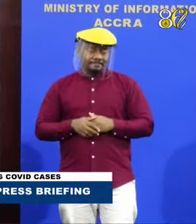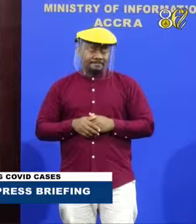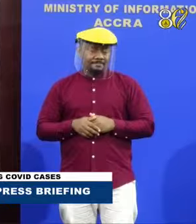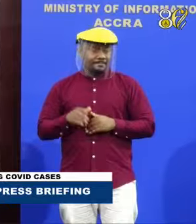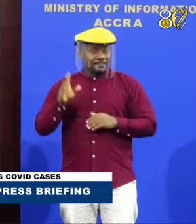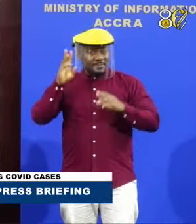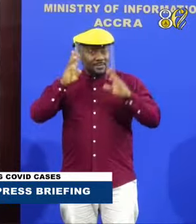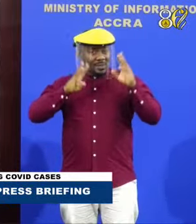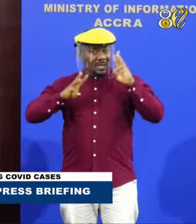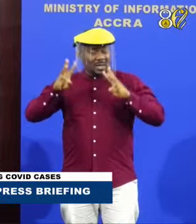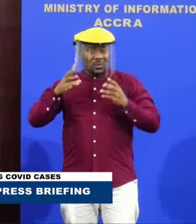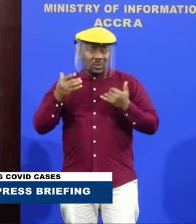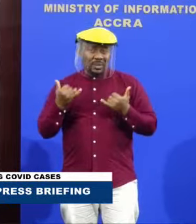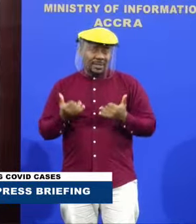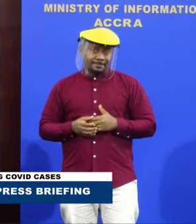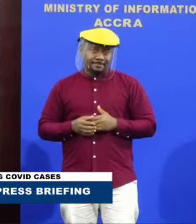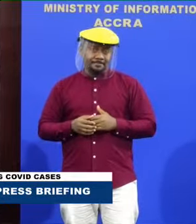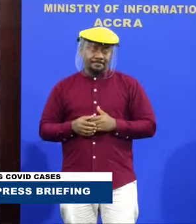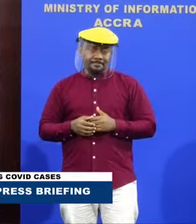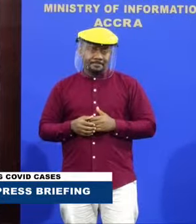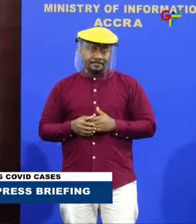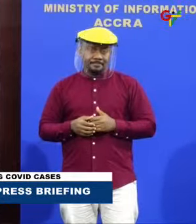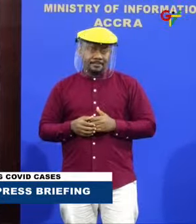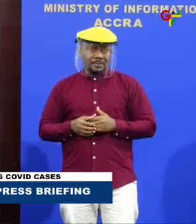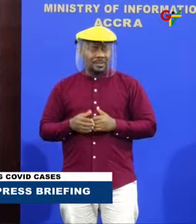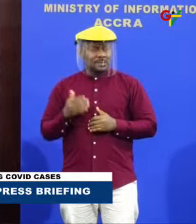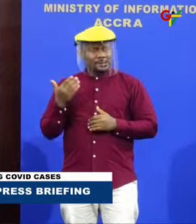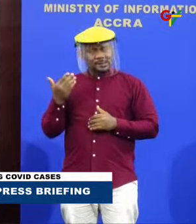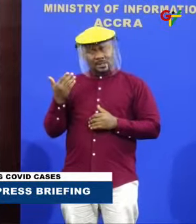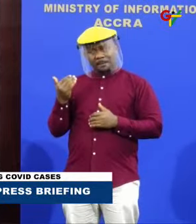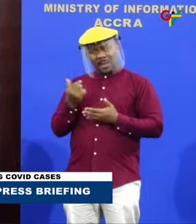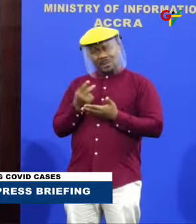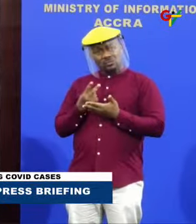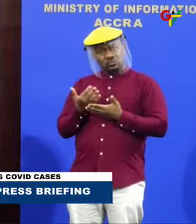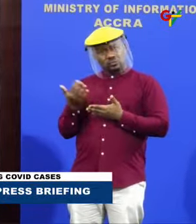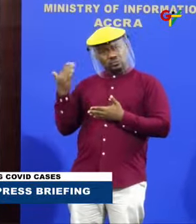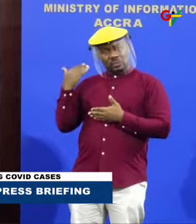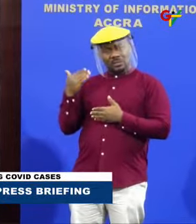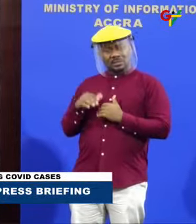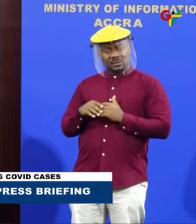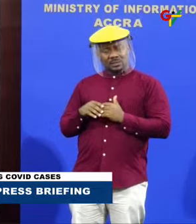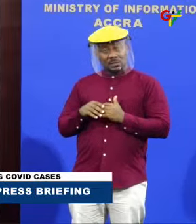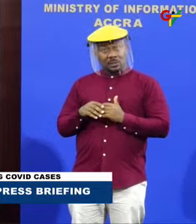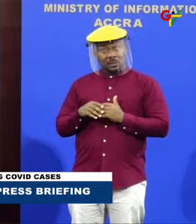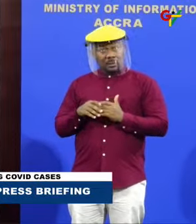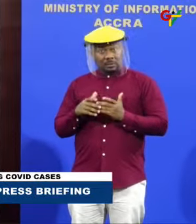the last few weeks, we have increased, our active cases are increased from